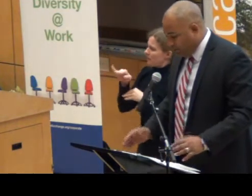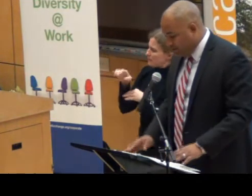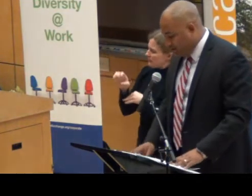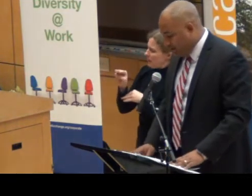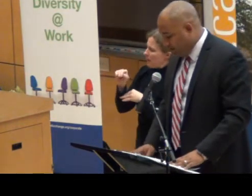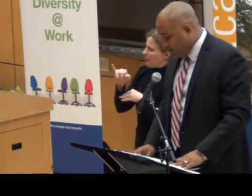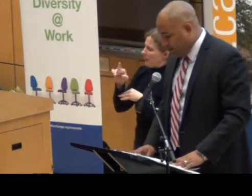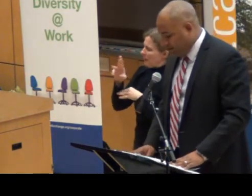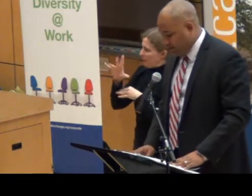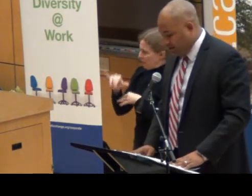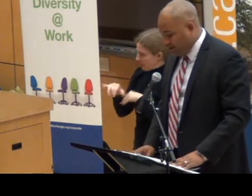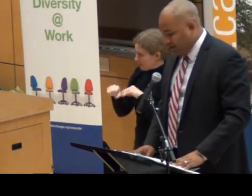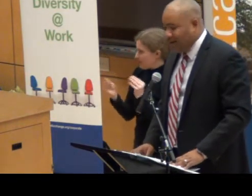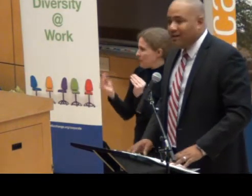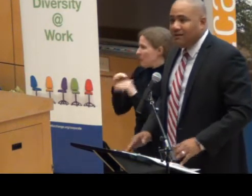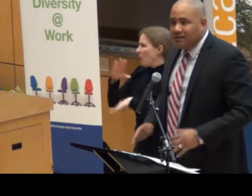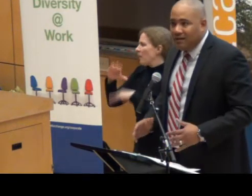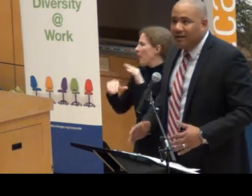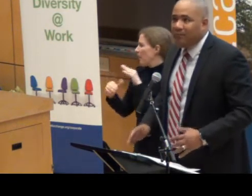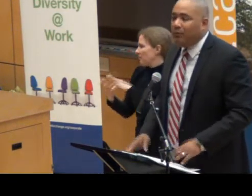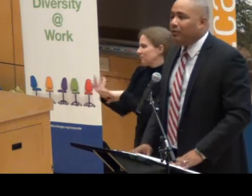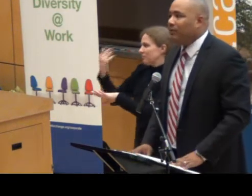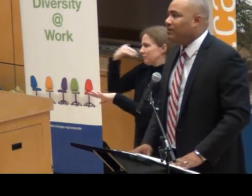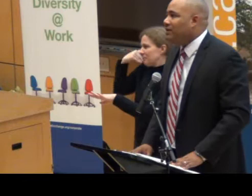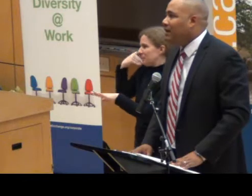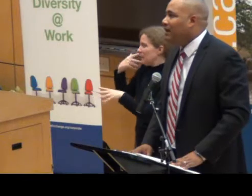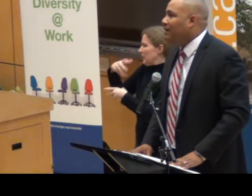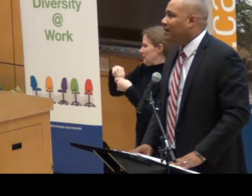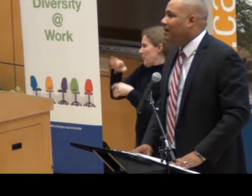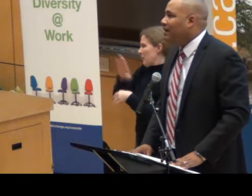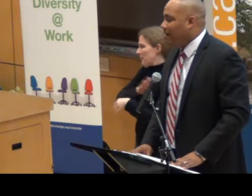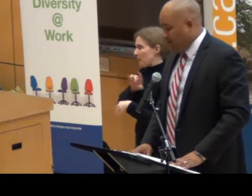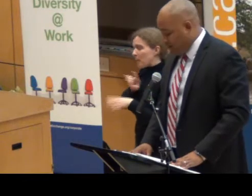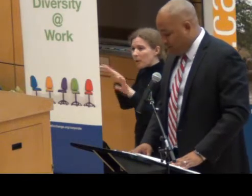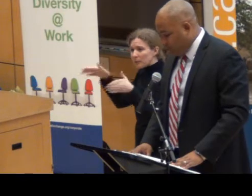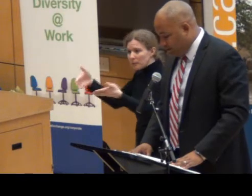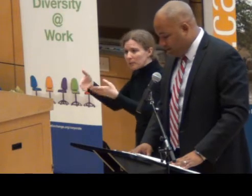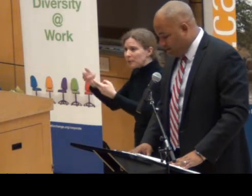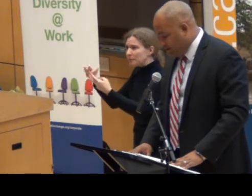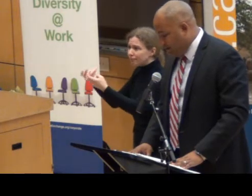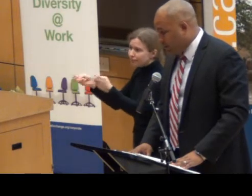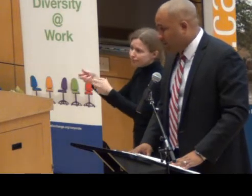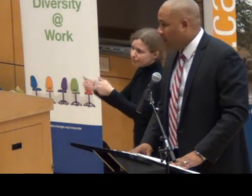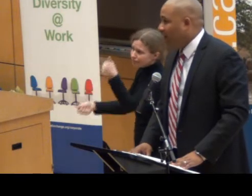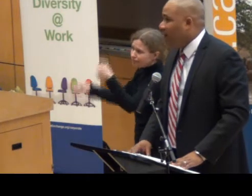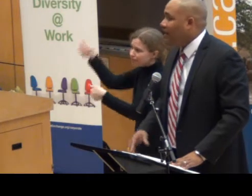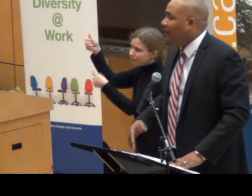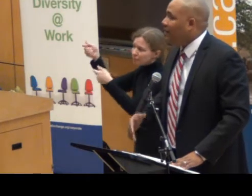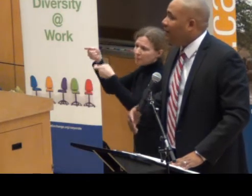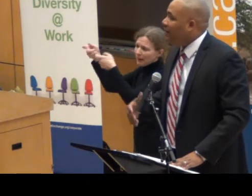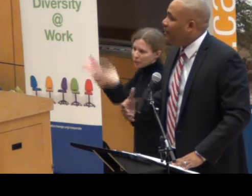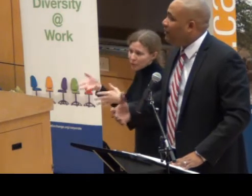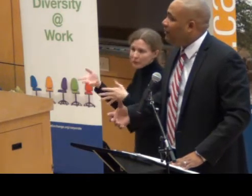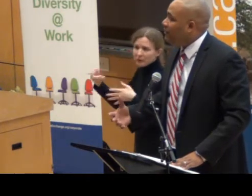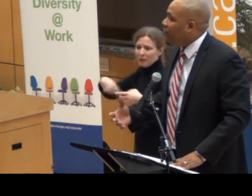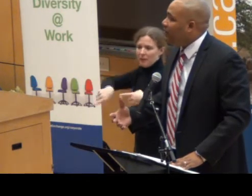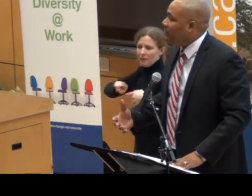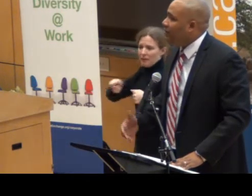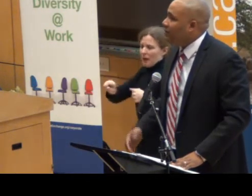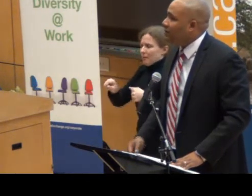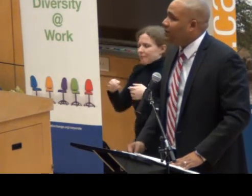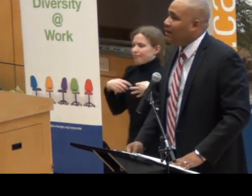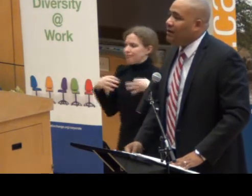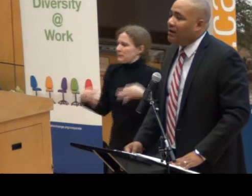of underrepresented immigrant communities sitting in boardrooms, sitting in places where they can make